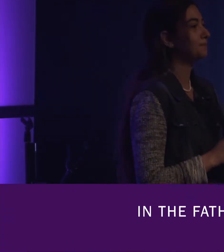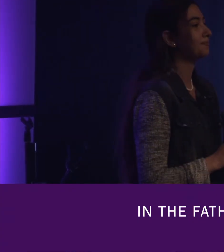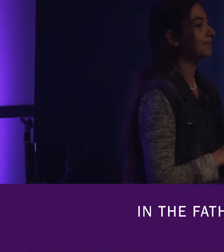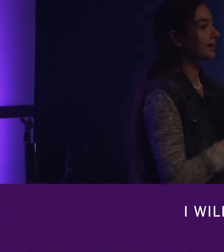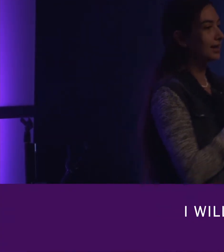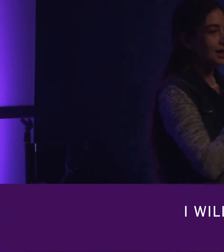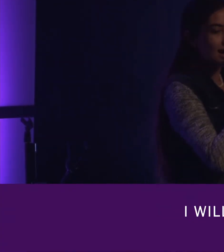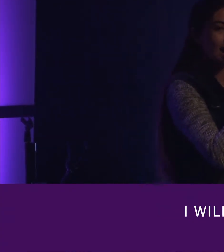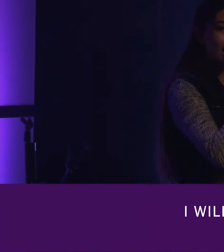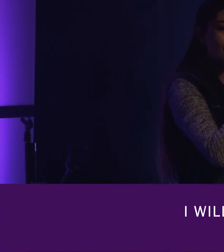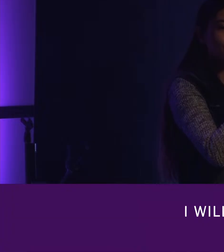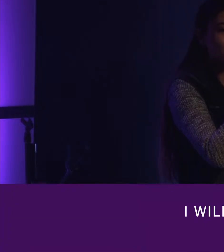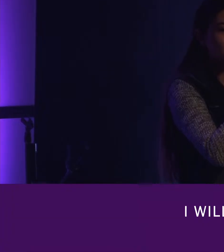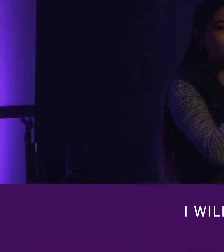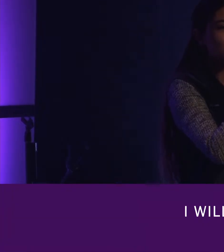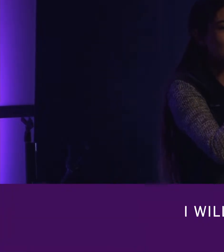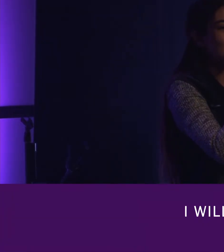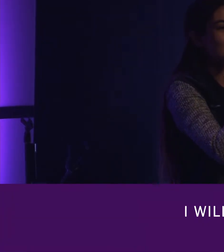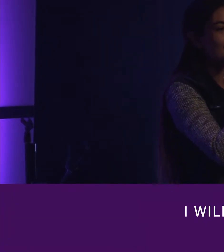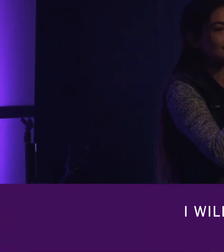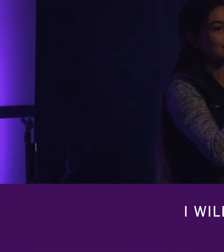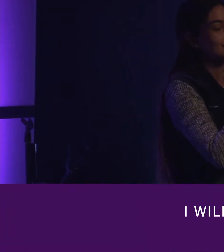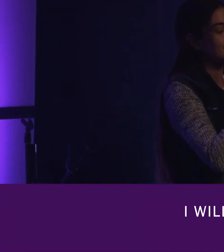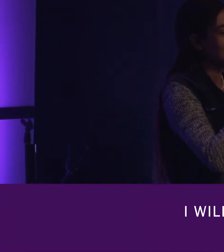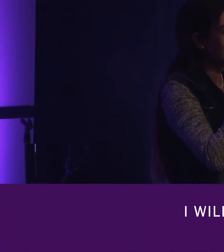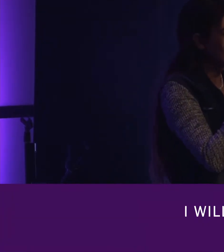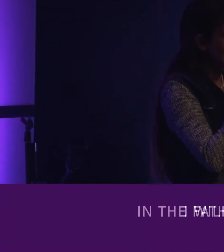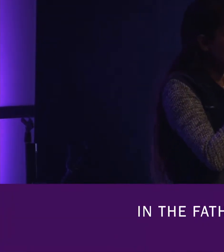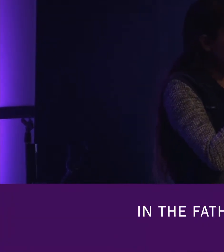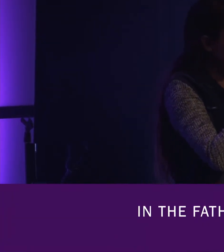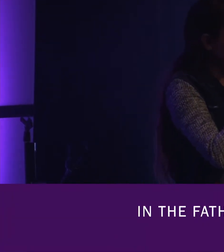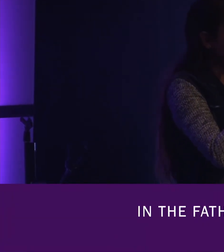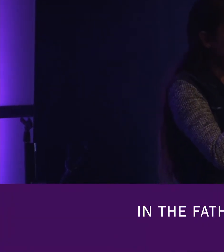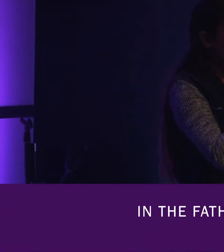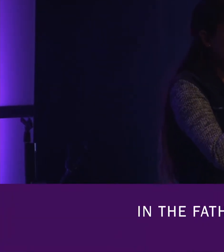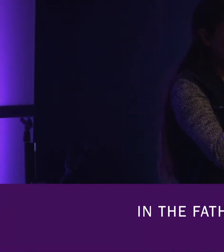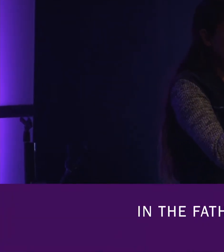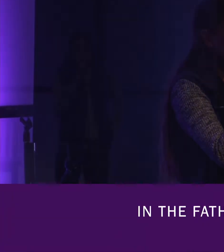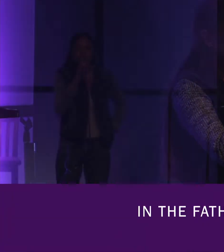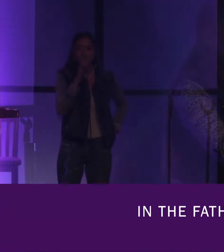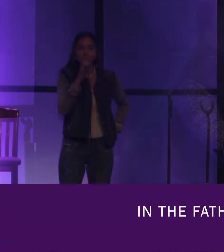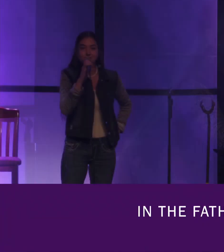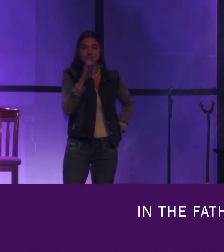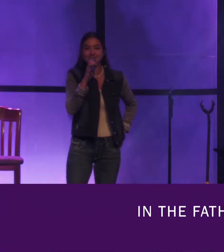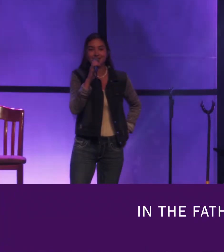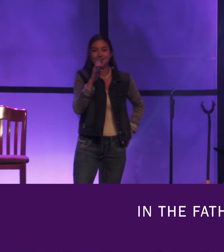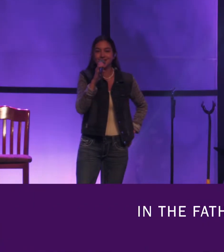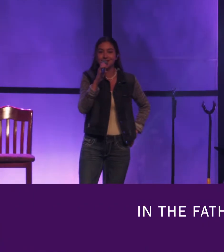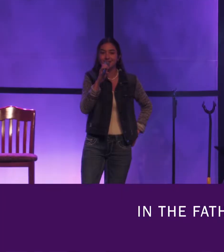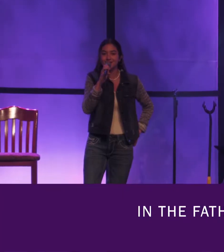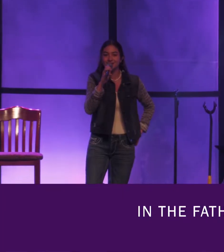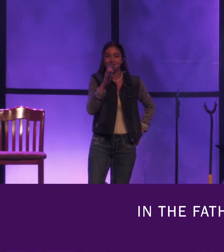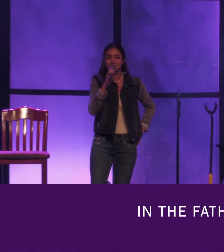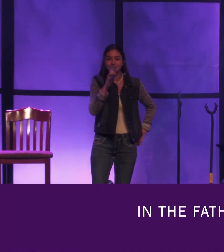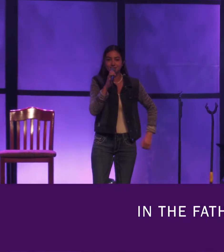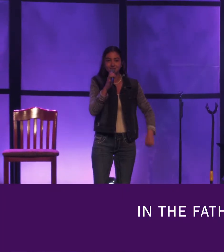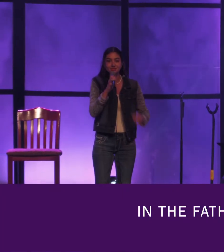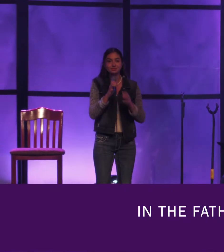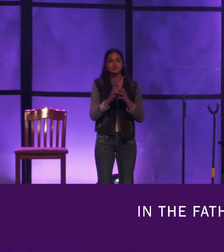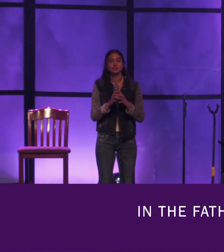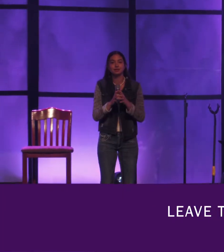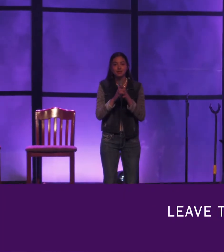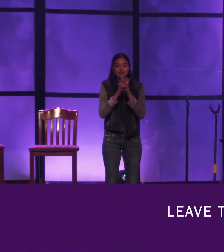hands. I will rest in the Father's